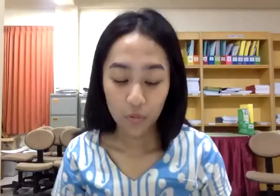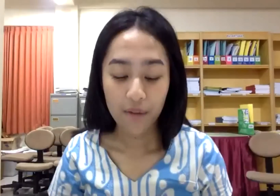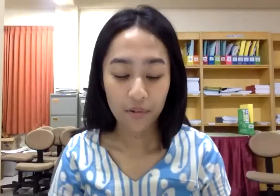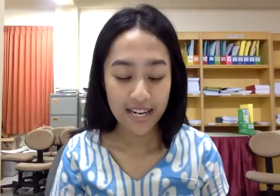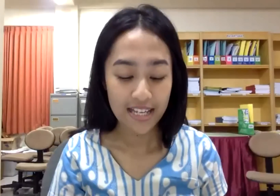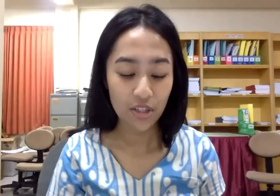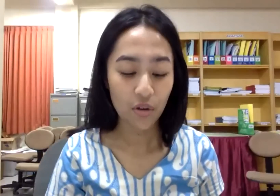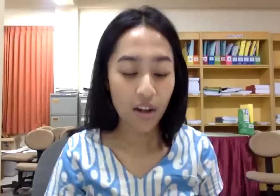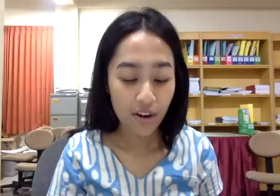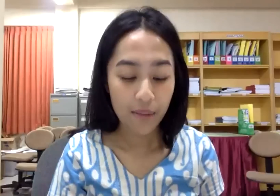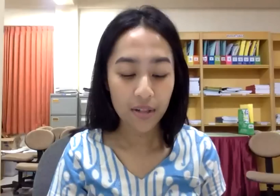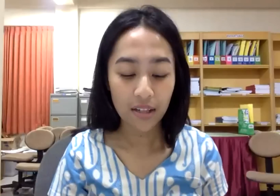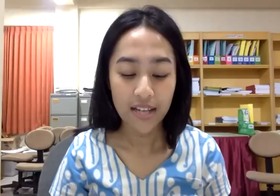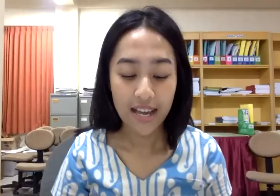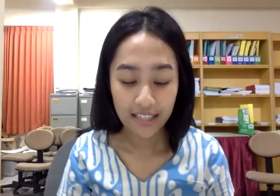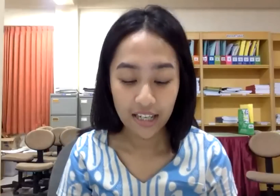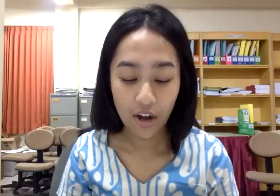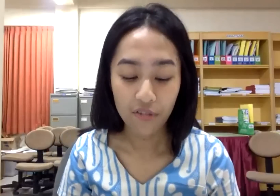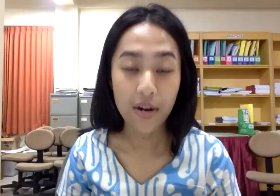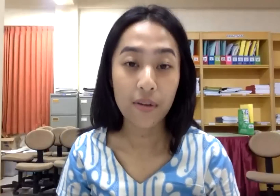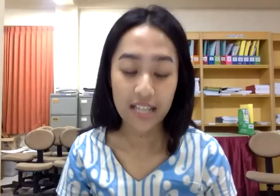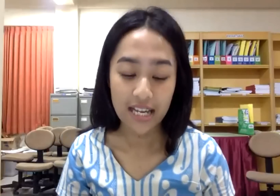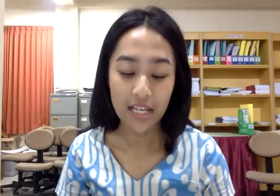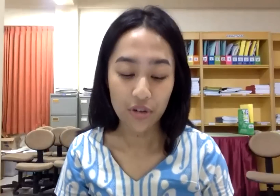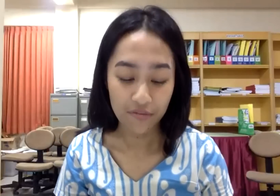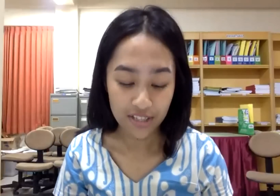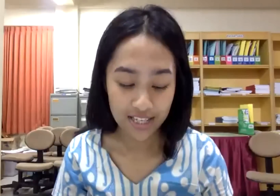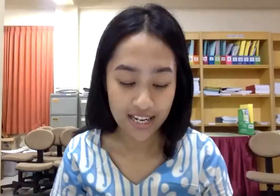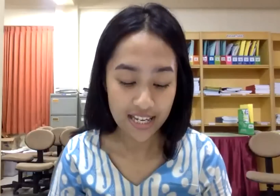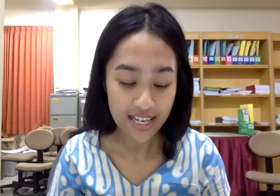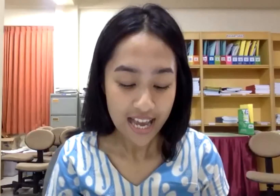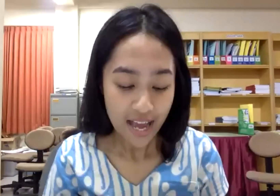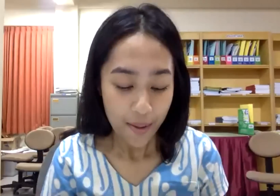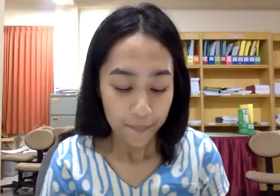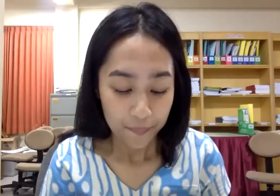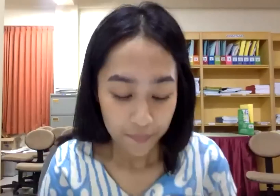most warm greetings to Honorable Director of Brawijaya University